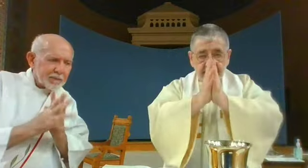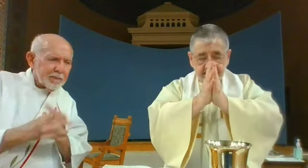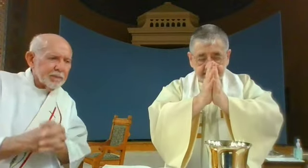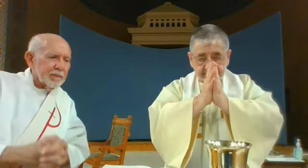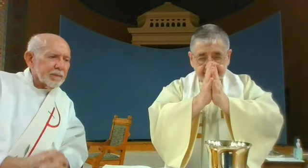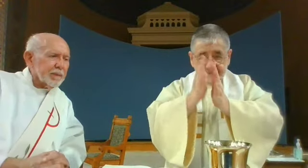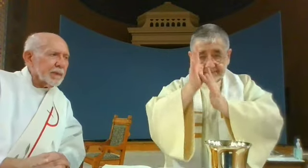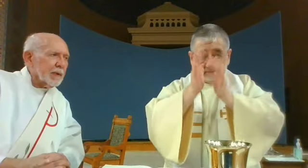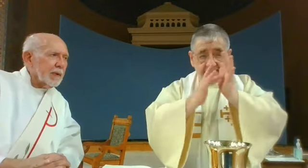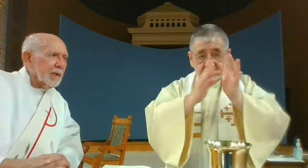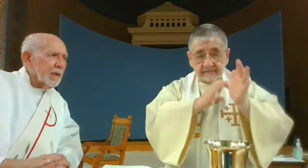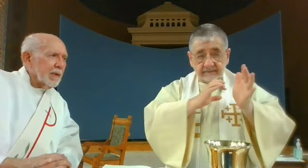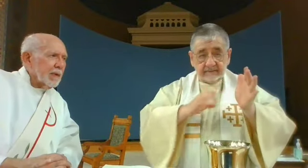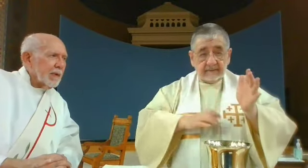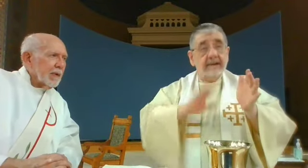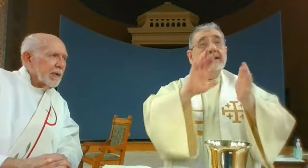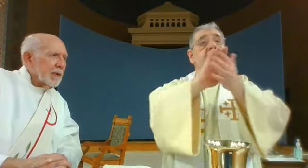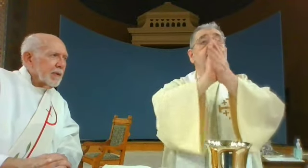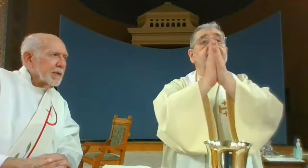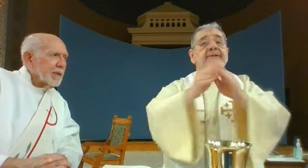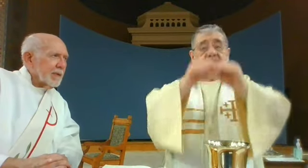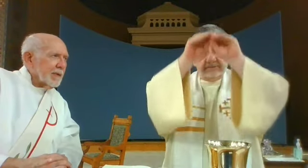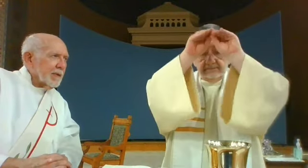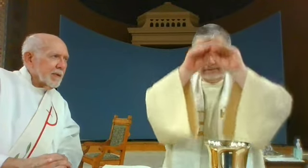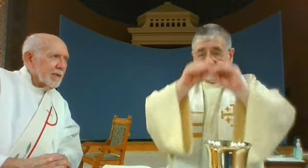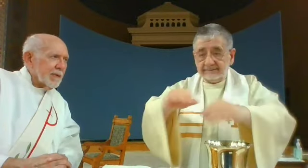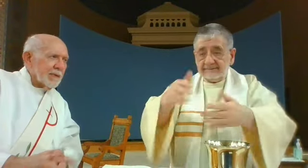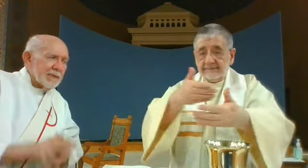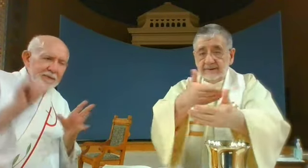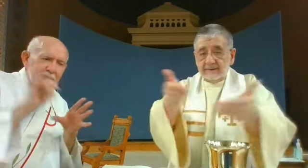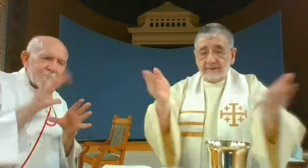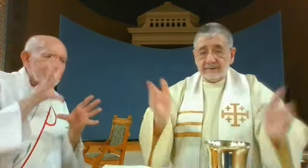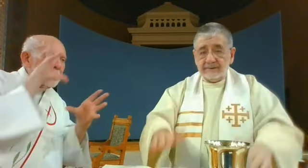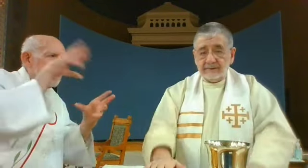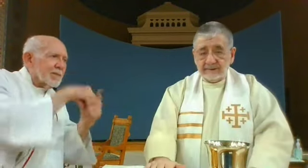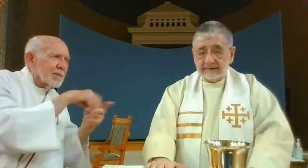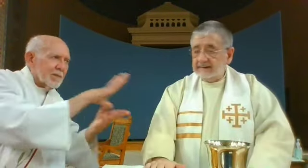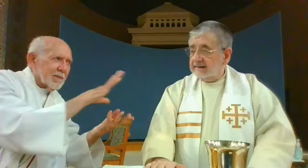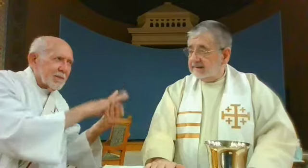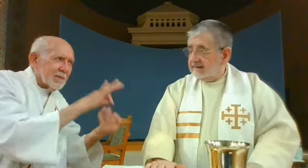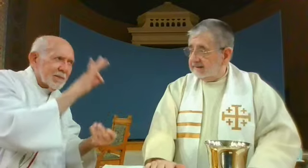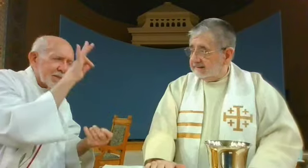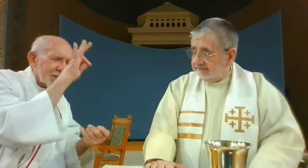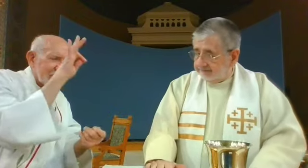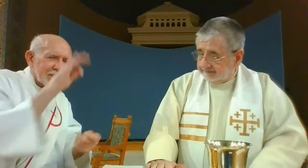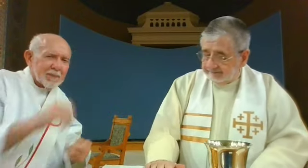Amen. May the peace of Christ be with you all, and with your spirit.